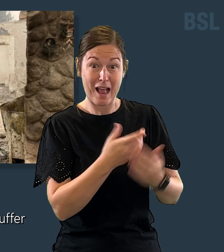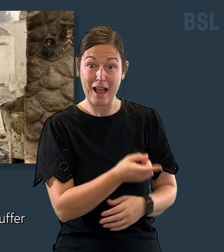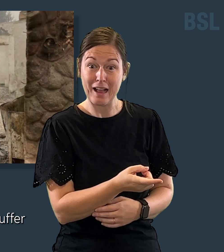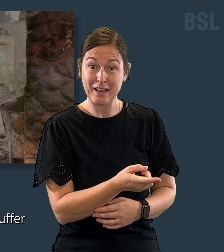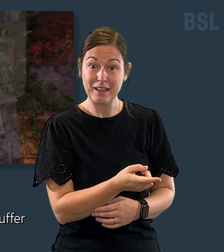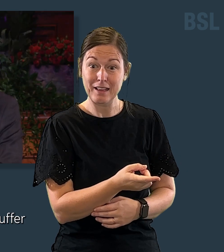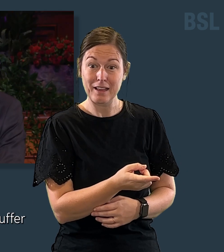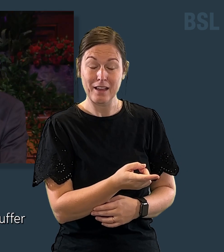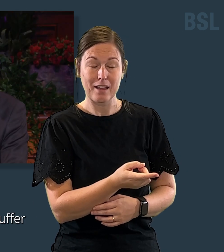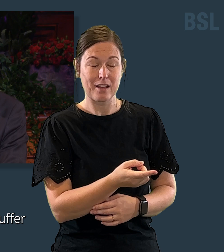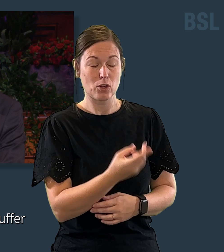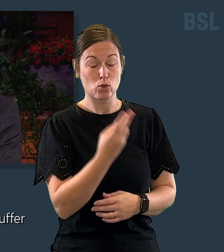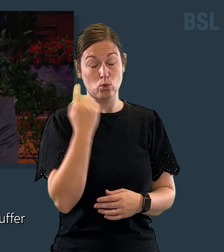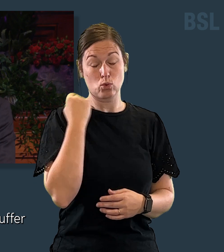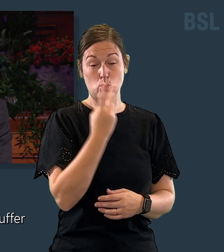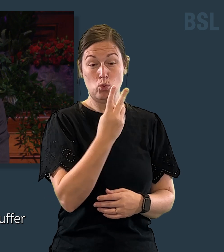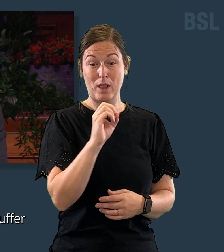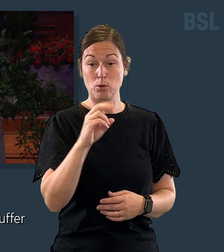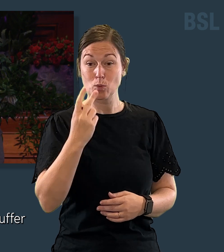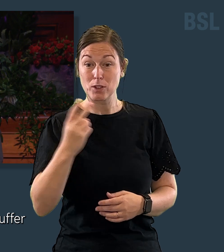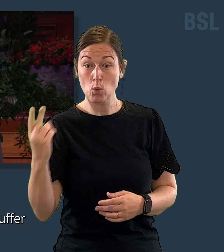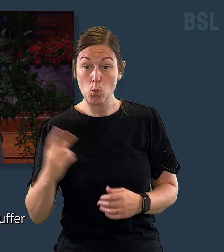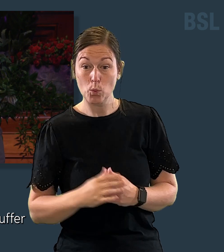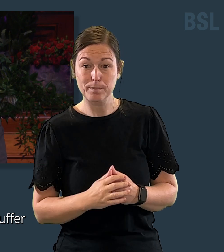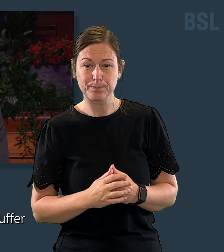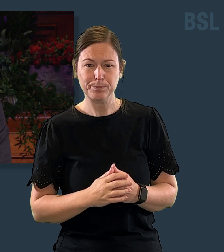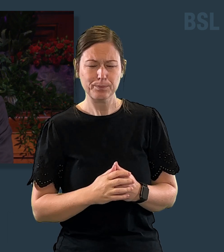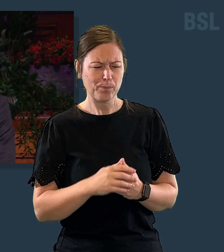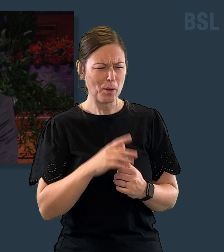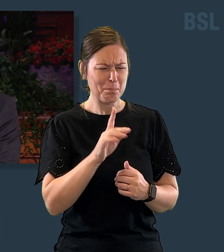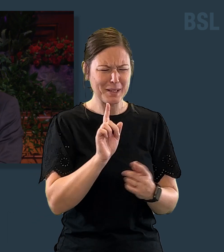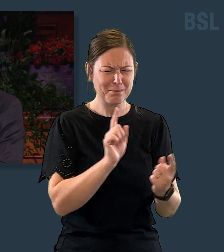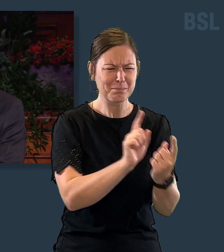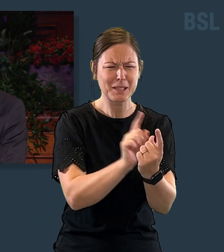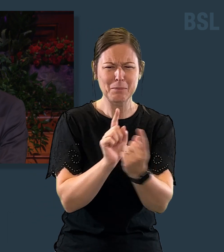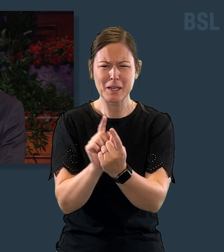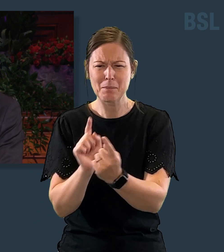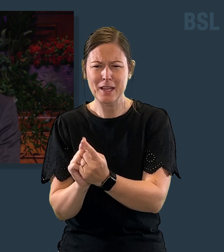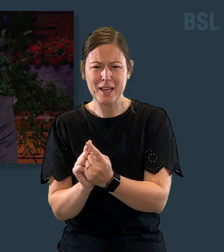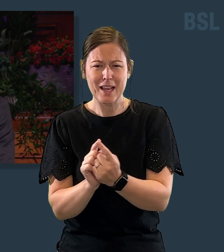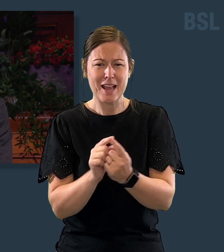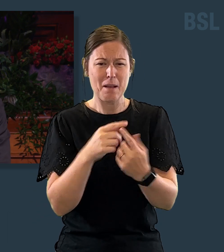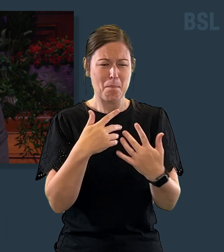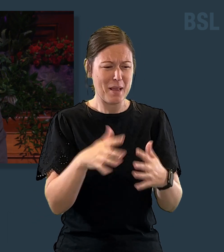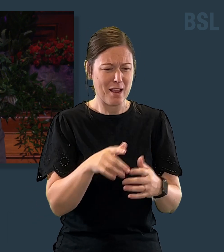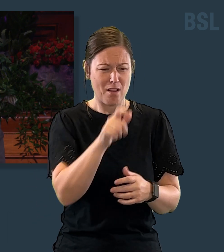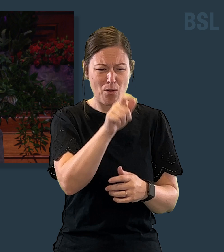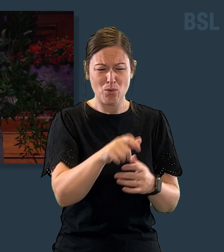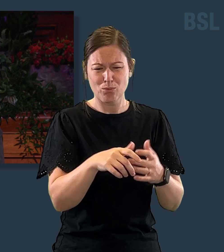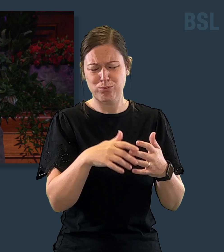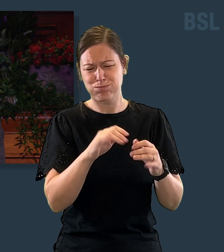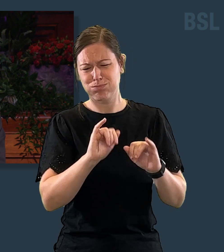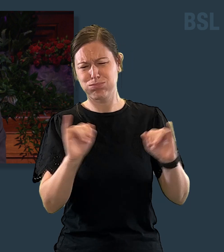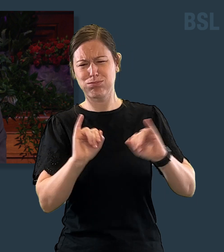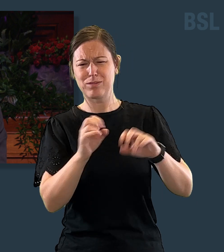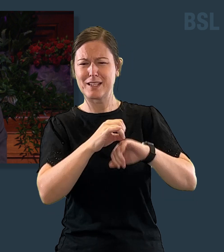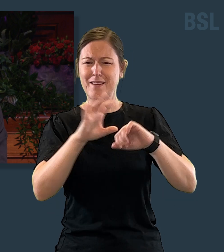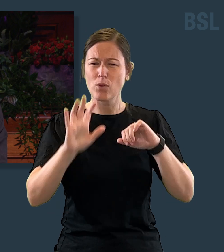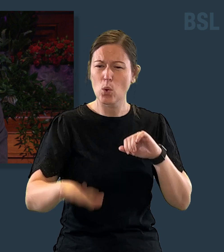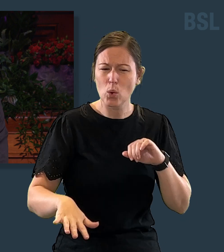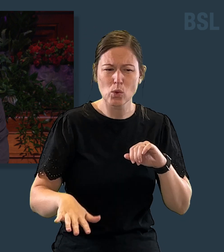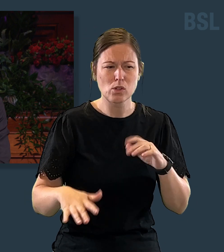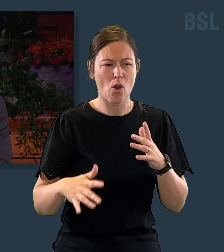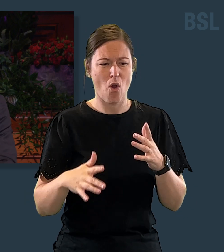We have seen it in those who suffer after a traumatic divorce and in those who are innocent victims of